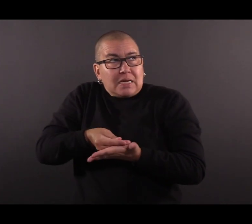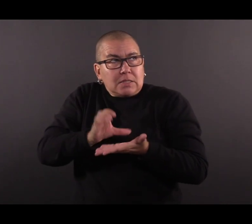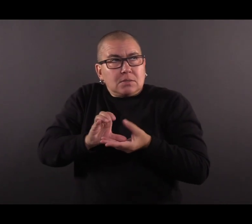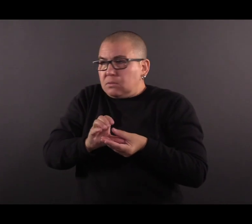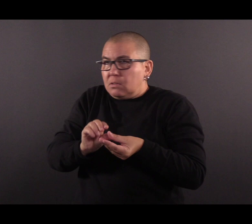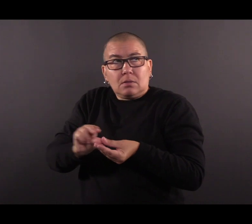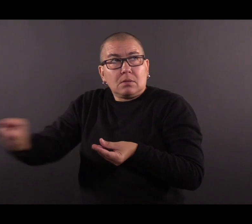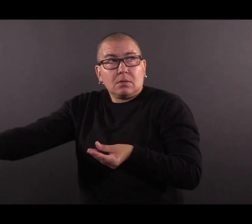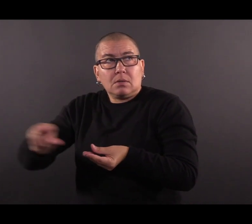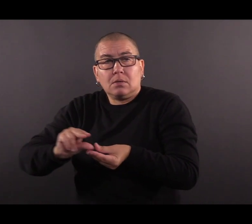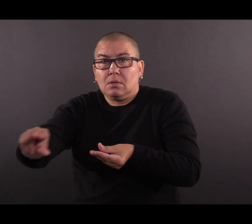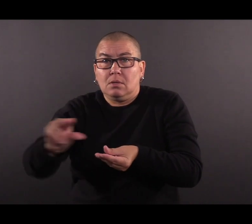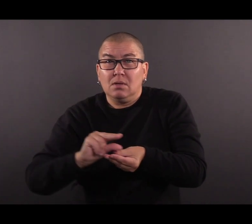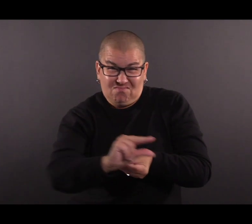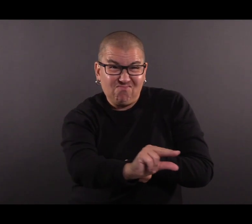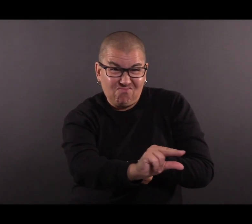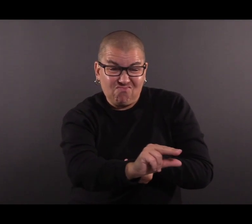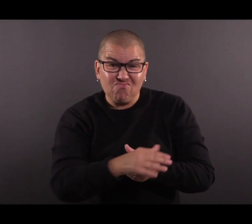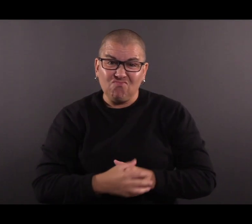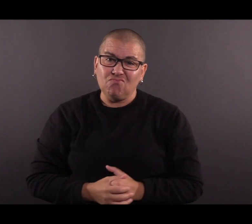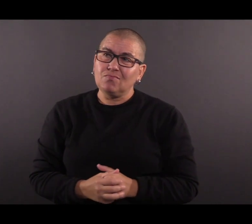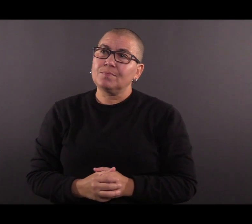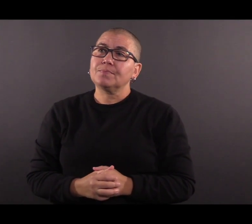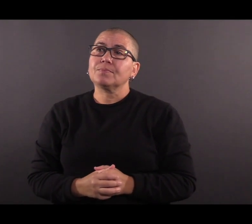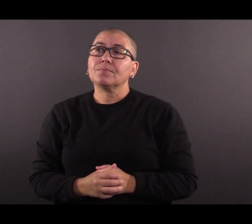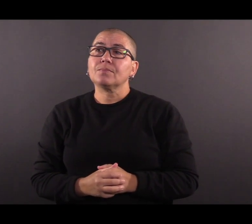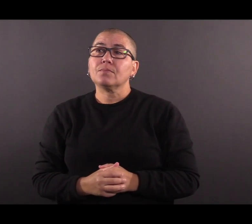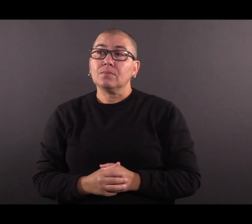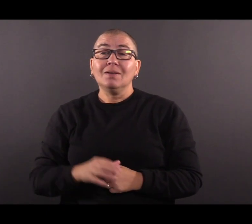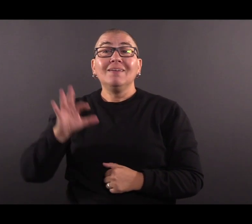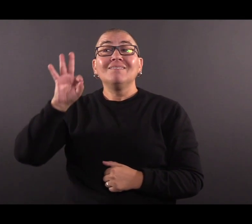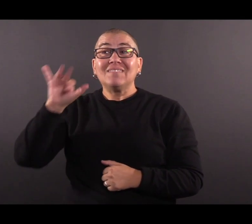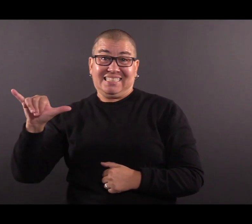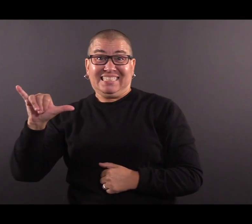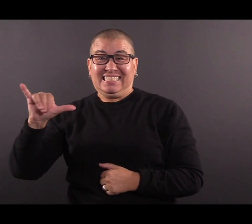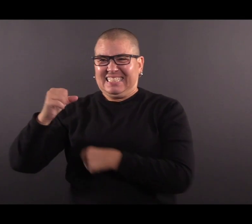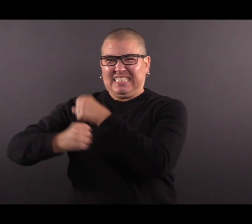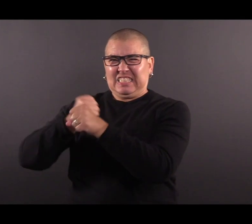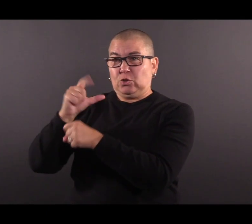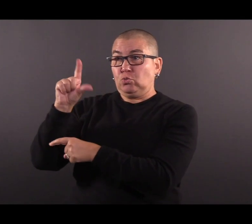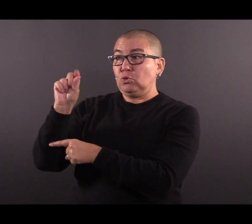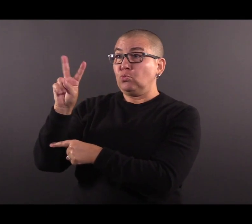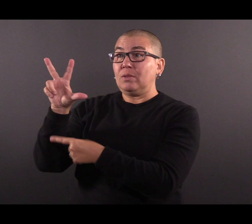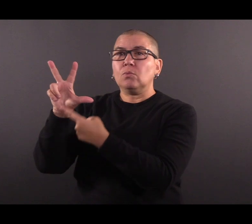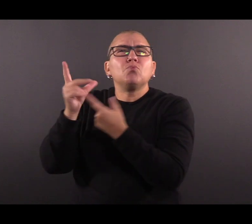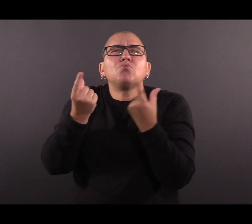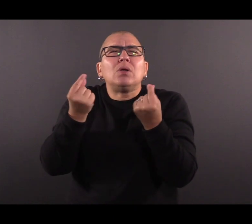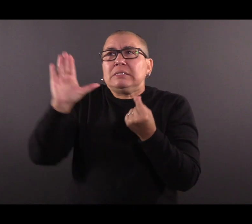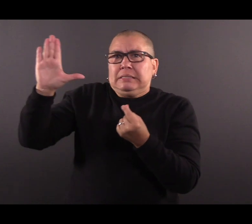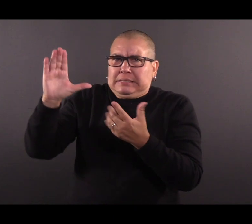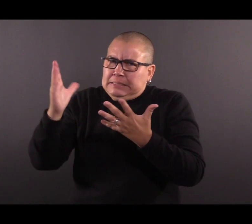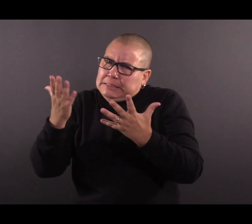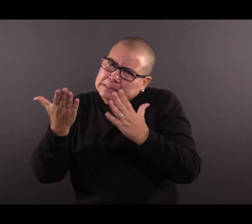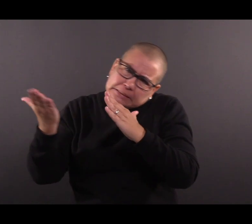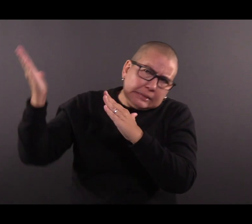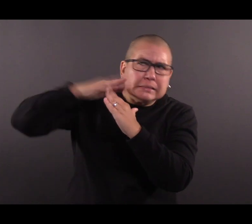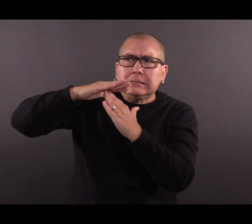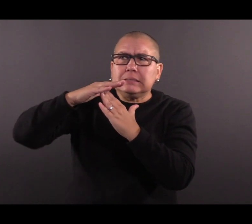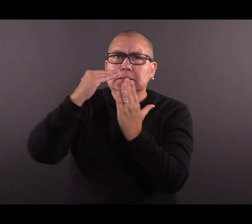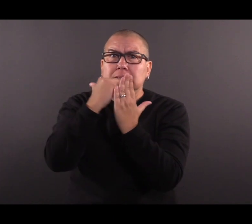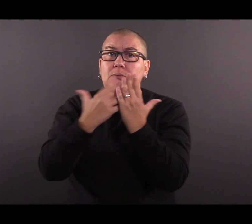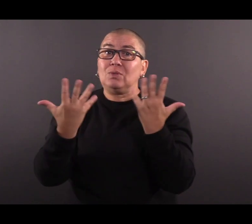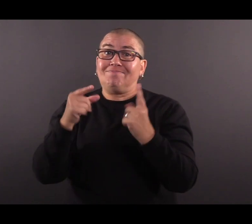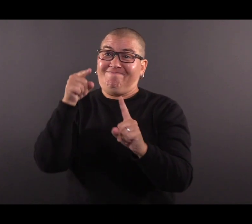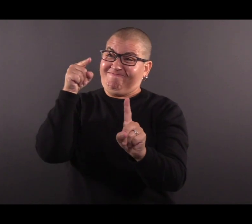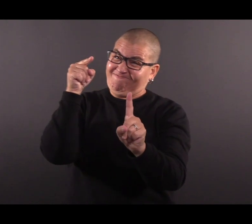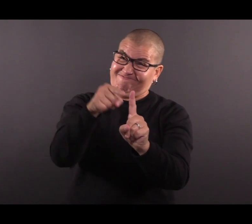applications will be scored. In fiscal year 2023, The priorities included